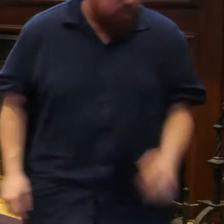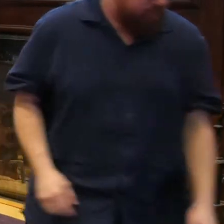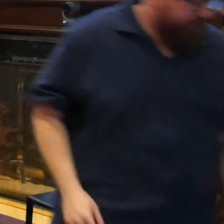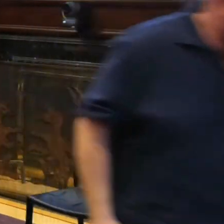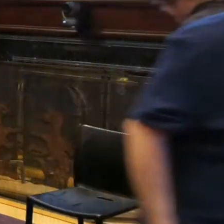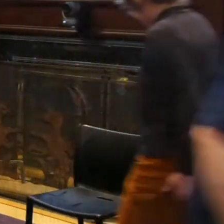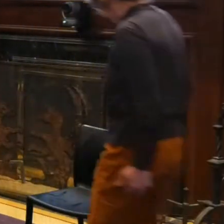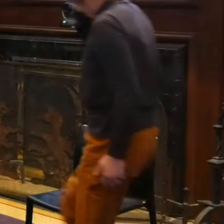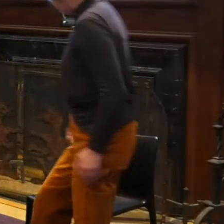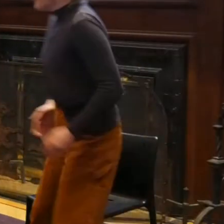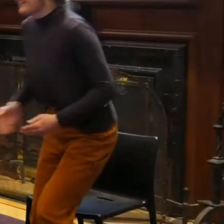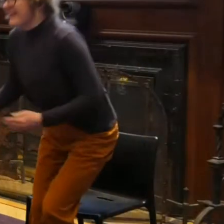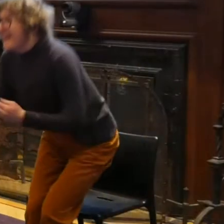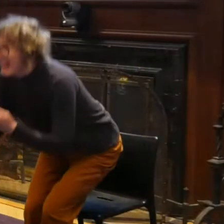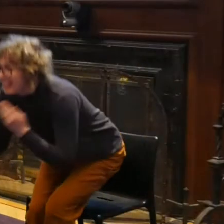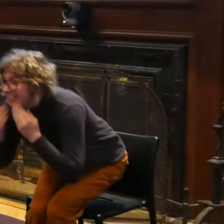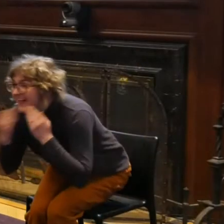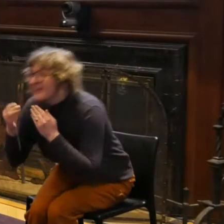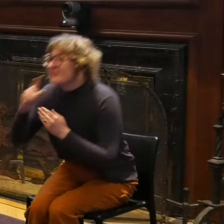Thank you, Zoe.